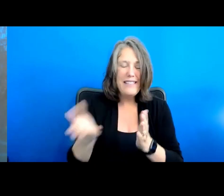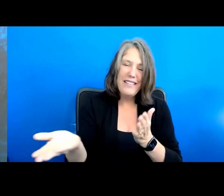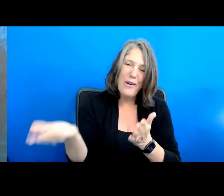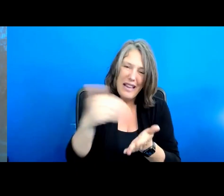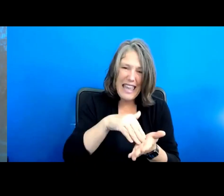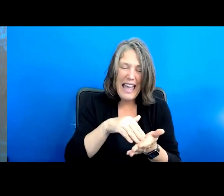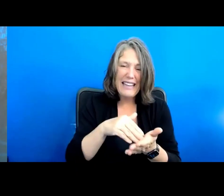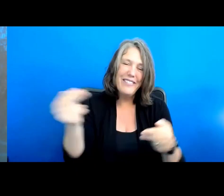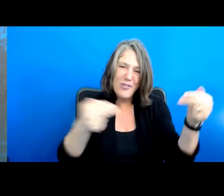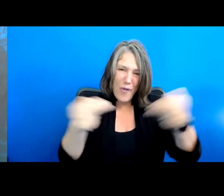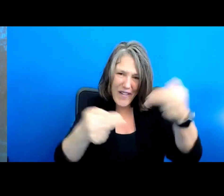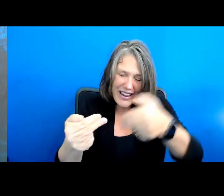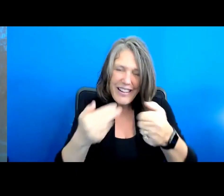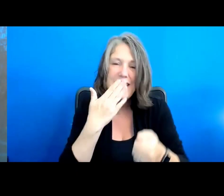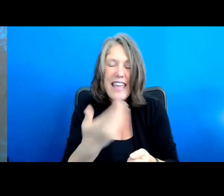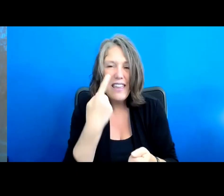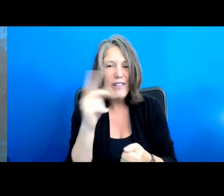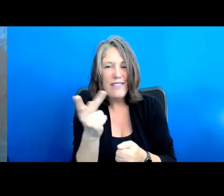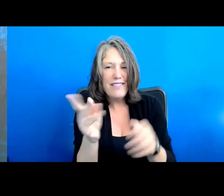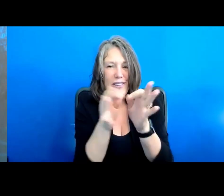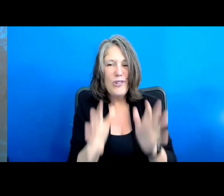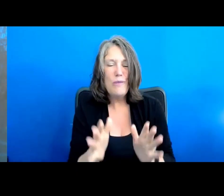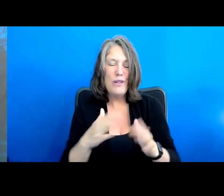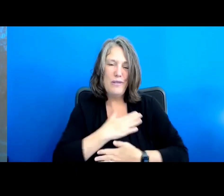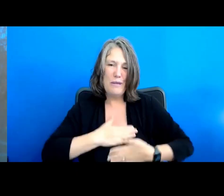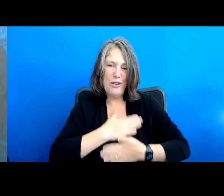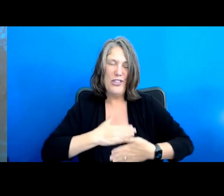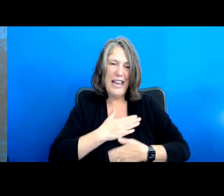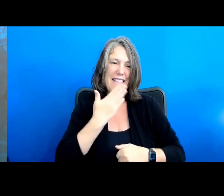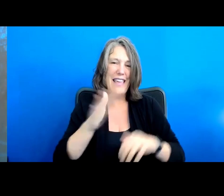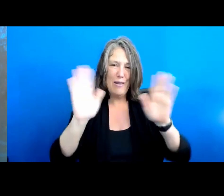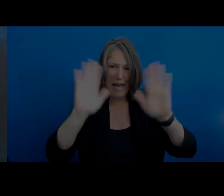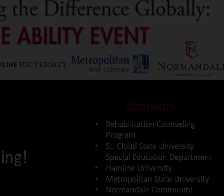Thank you, everyone. Thank you to our interpreters. Much appreciated. All